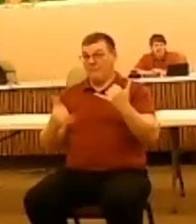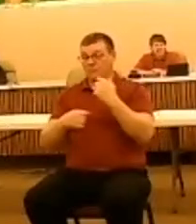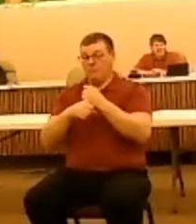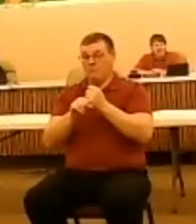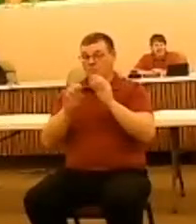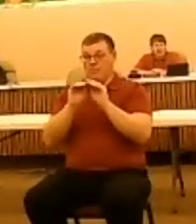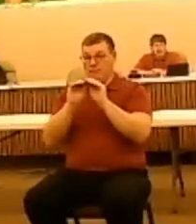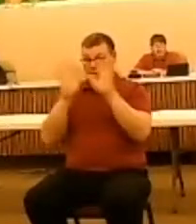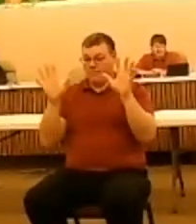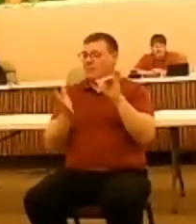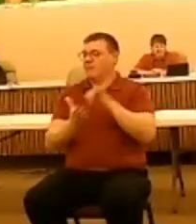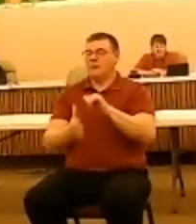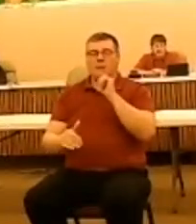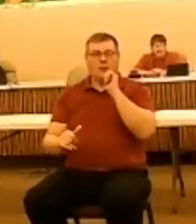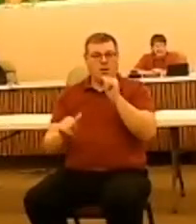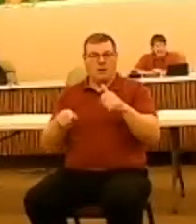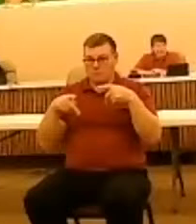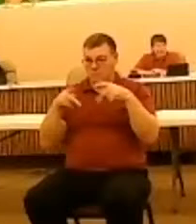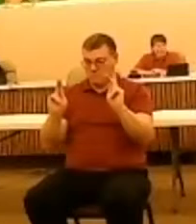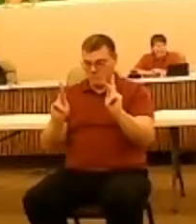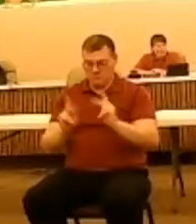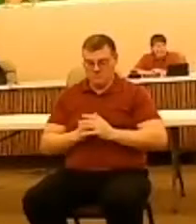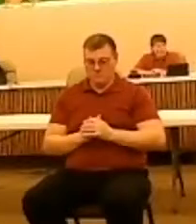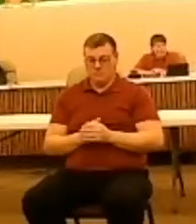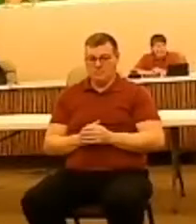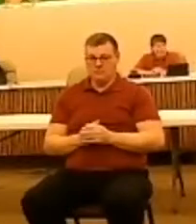that is not allowed.